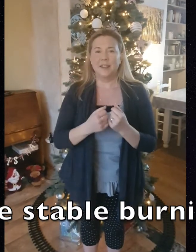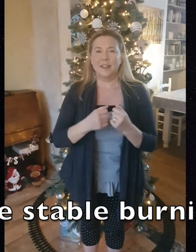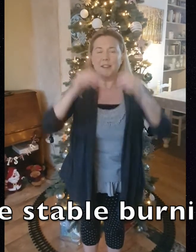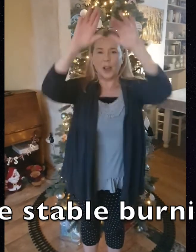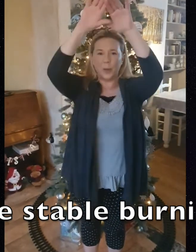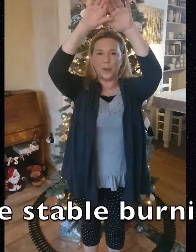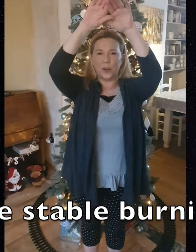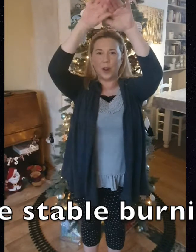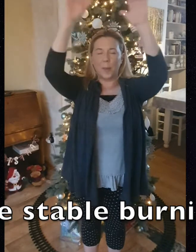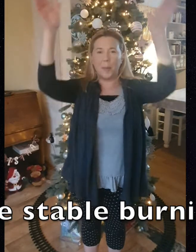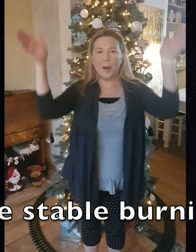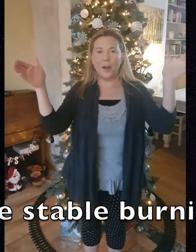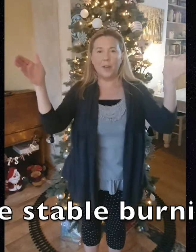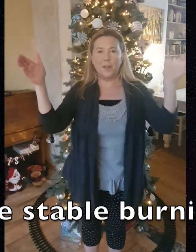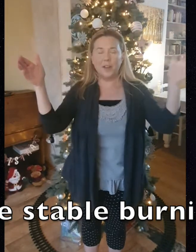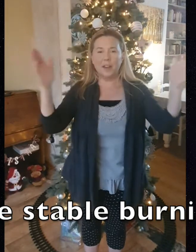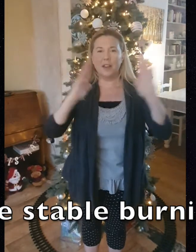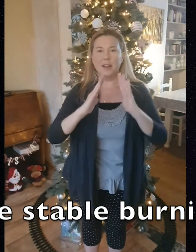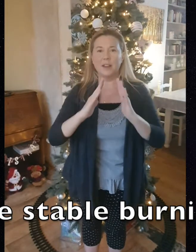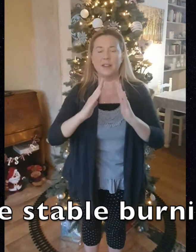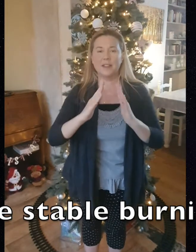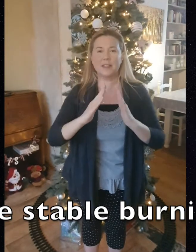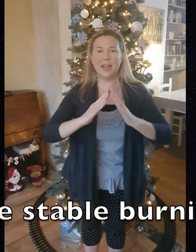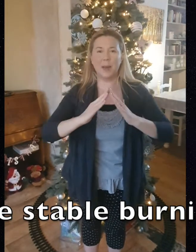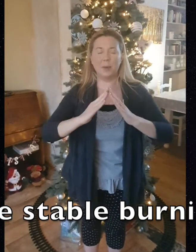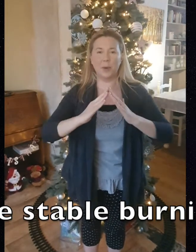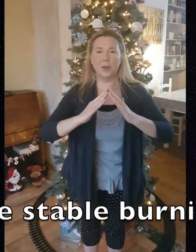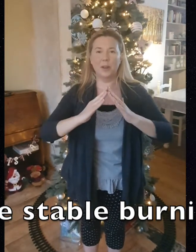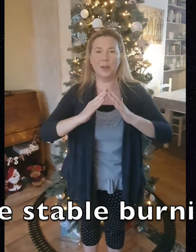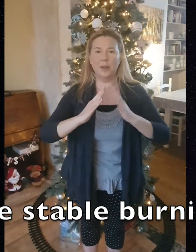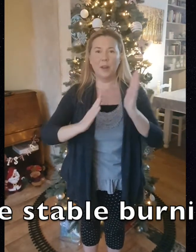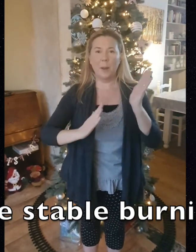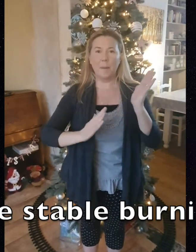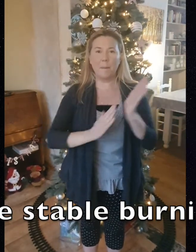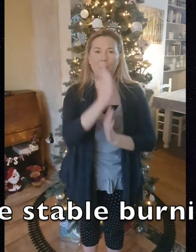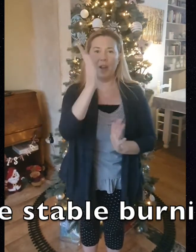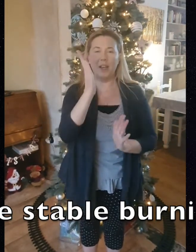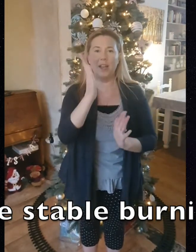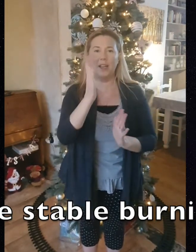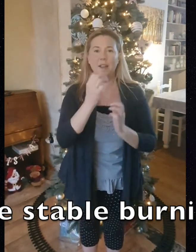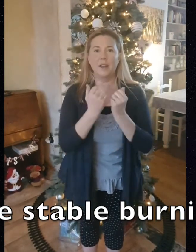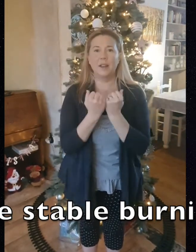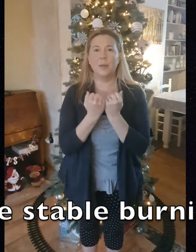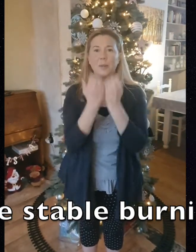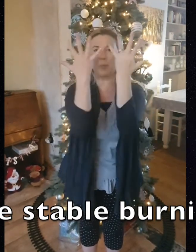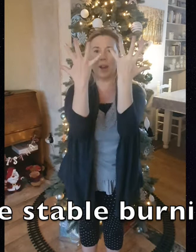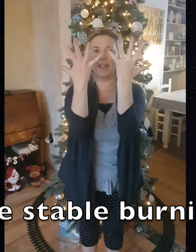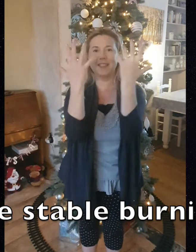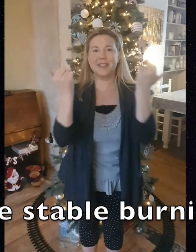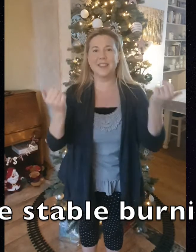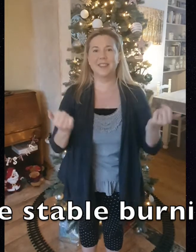So we've got above, the stable, burning, bright.